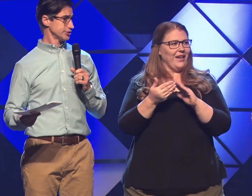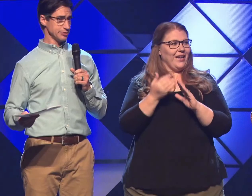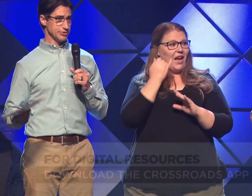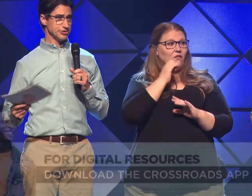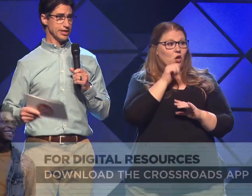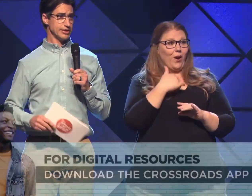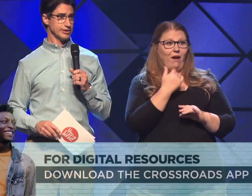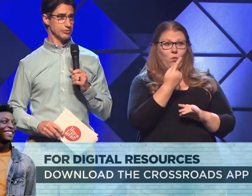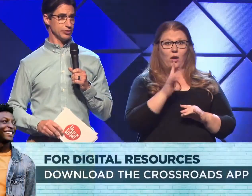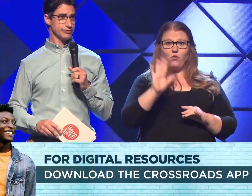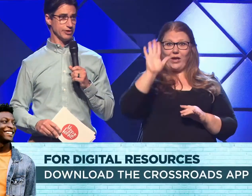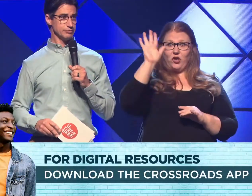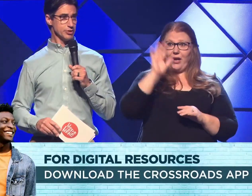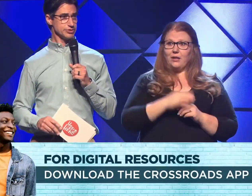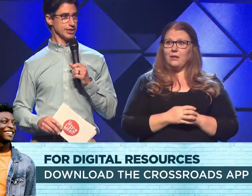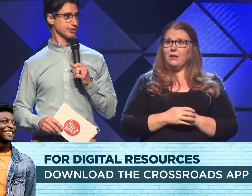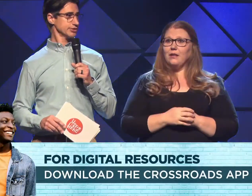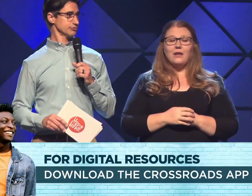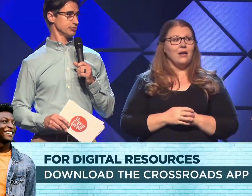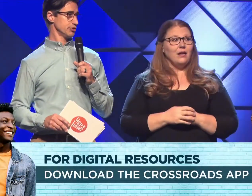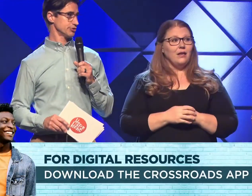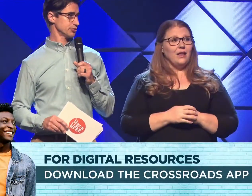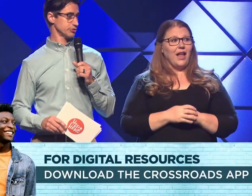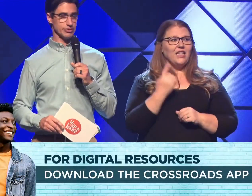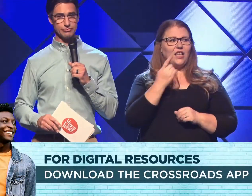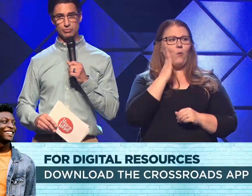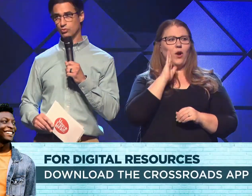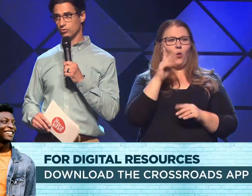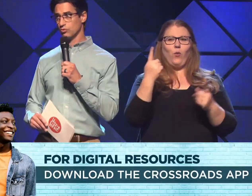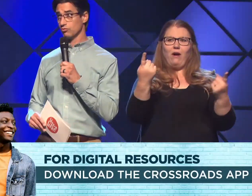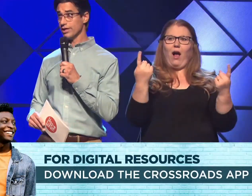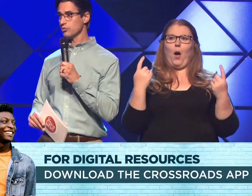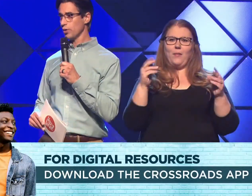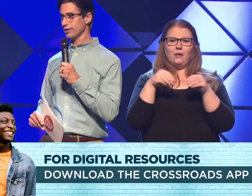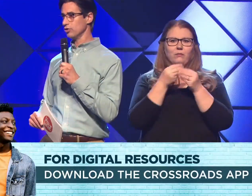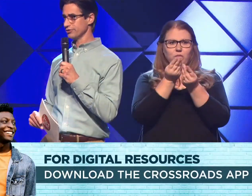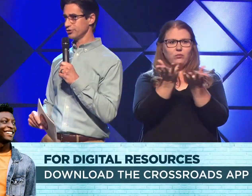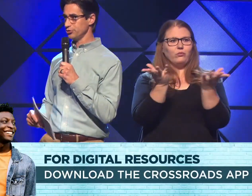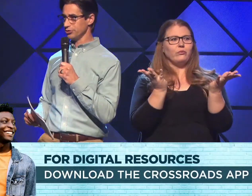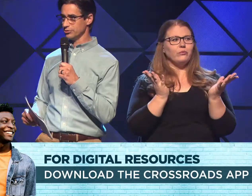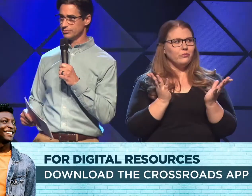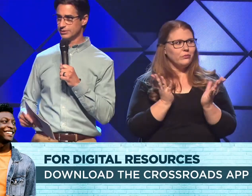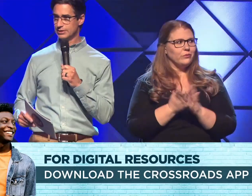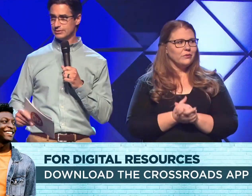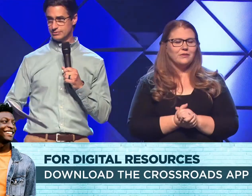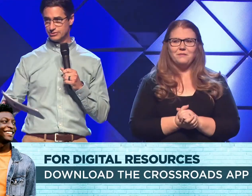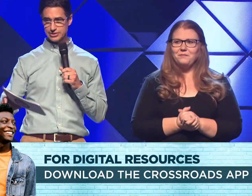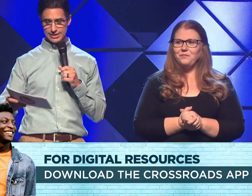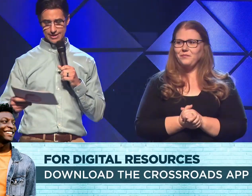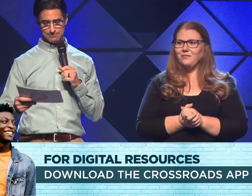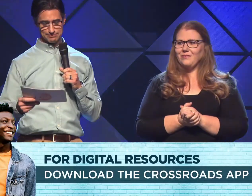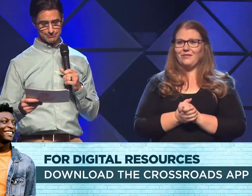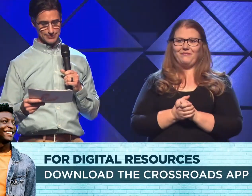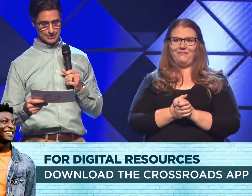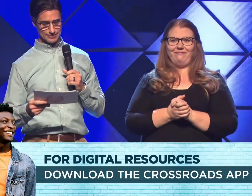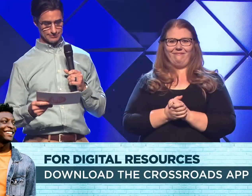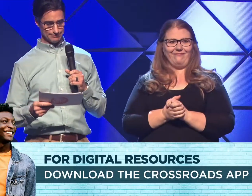one, simply raise your hand, and one of our most excellent room hosts will run one over to you, just like